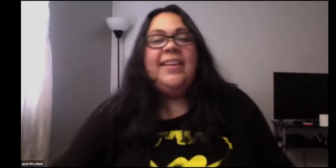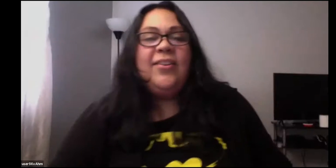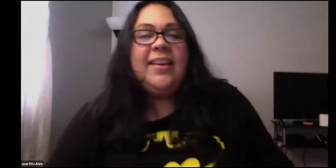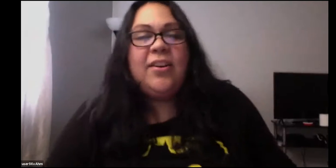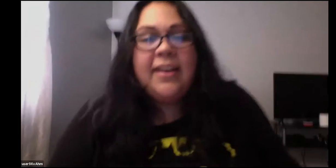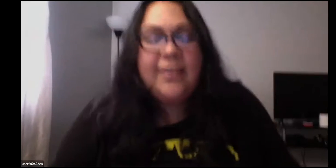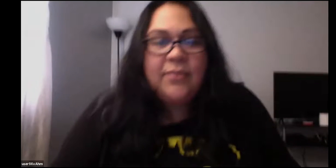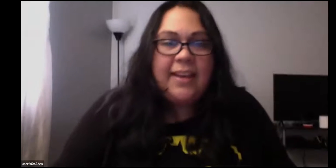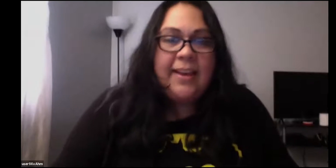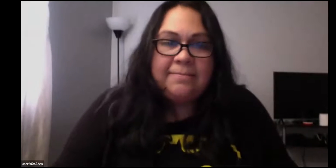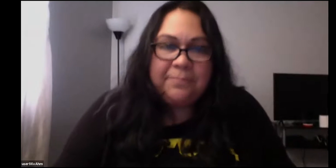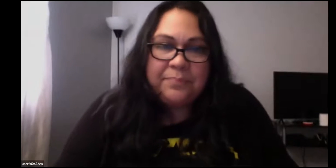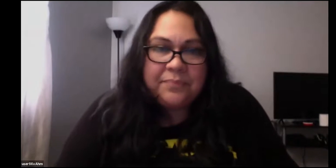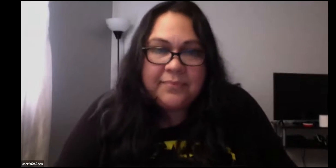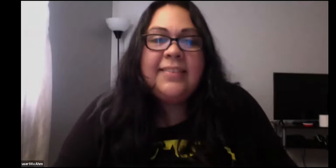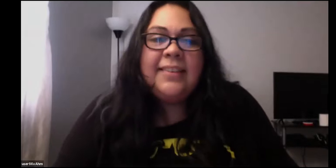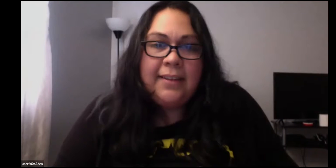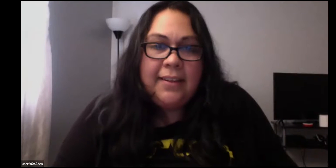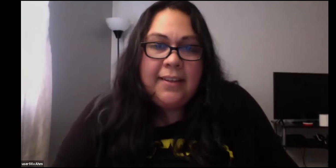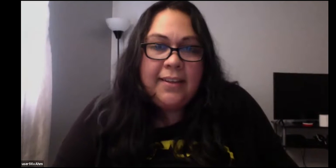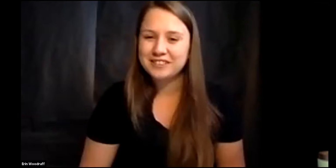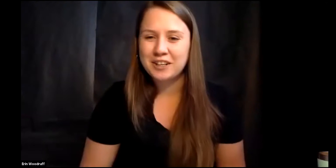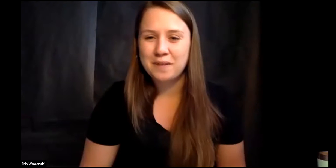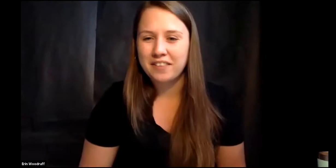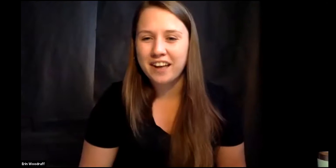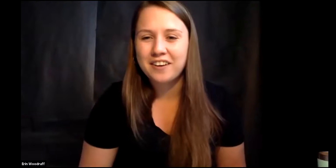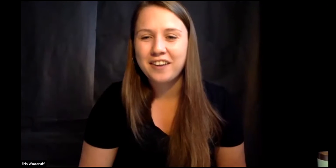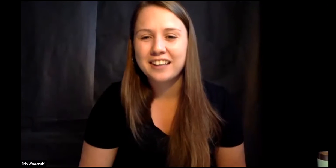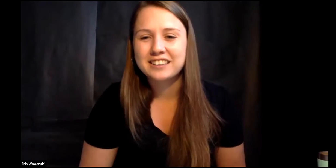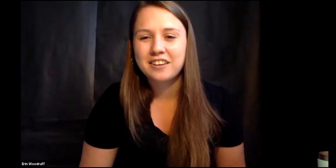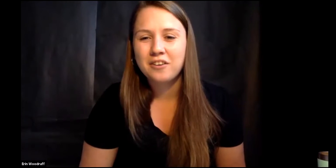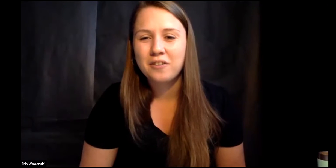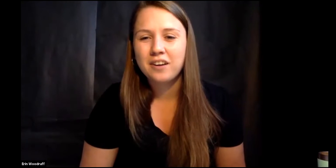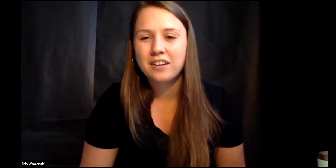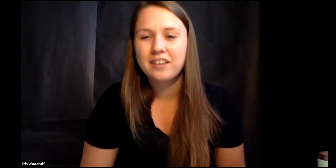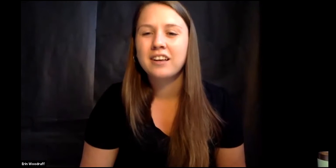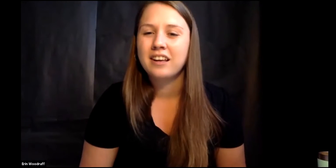Okay, go ahead, Jose. Oh, sorry about that. Okay, so